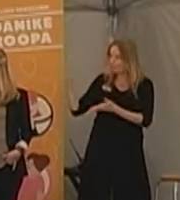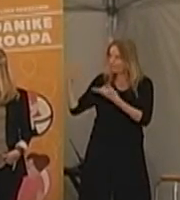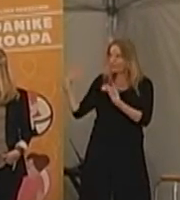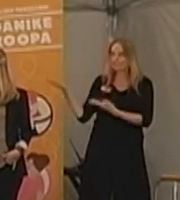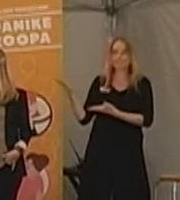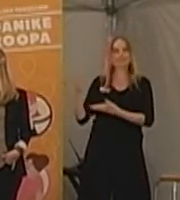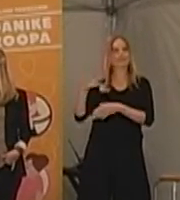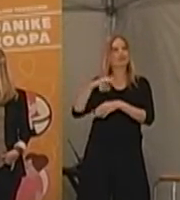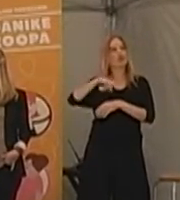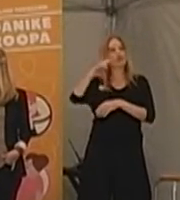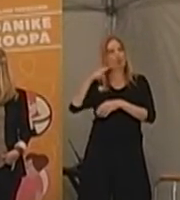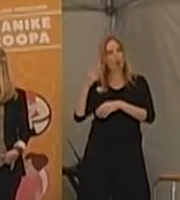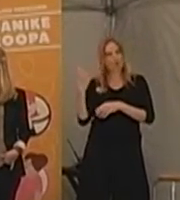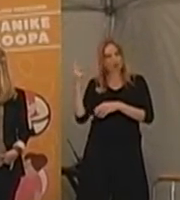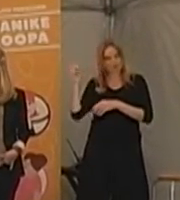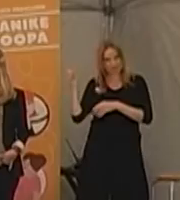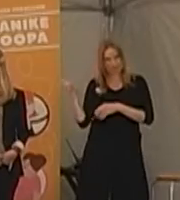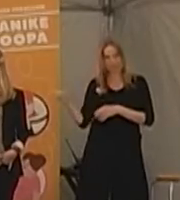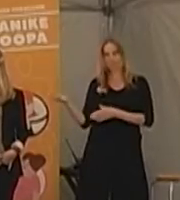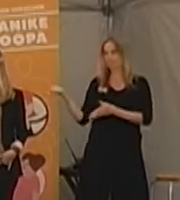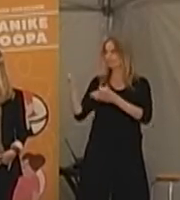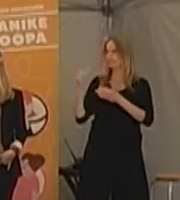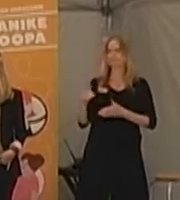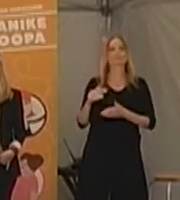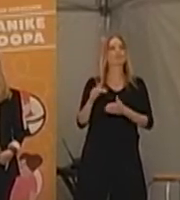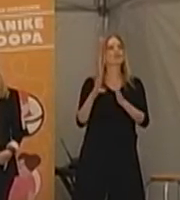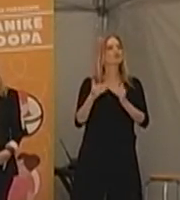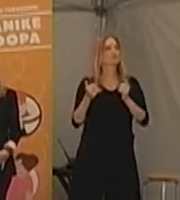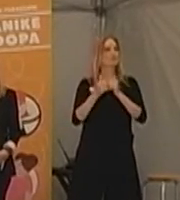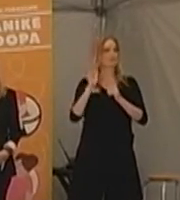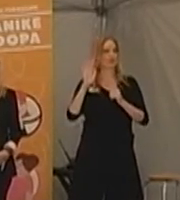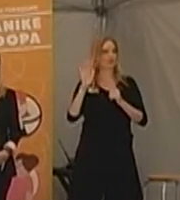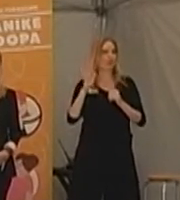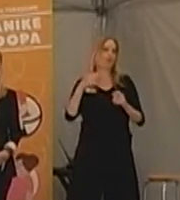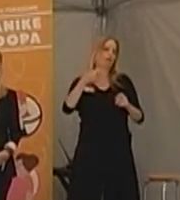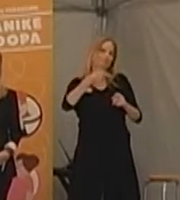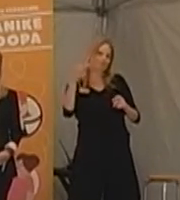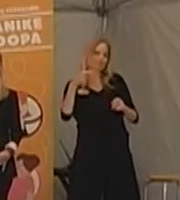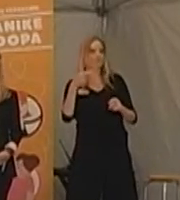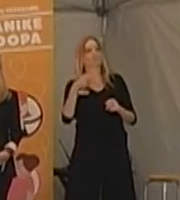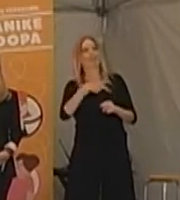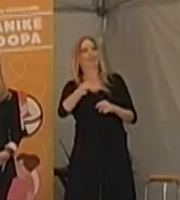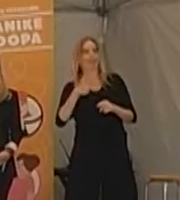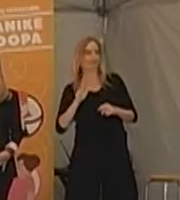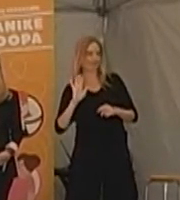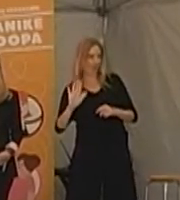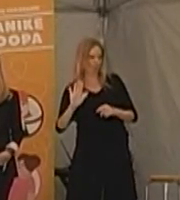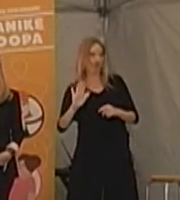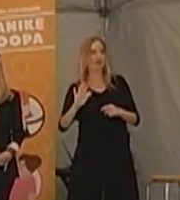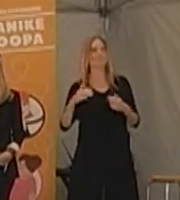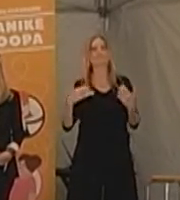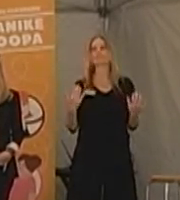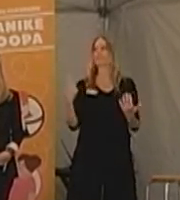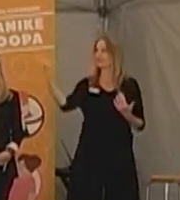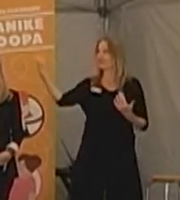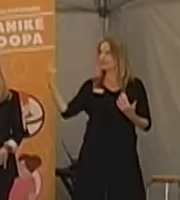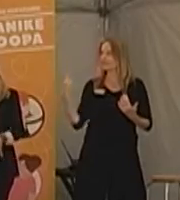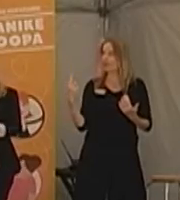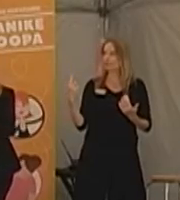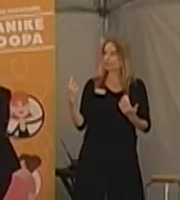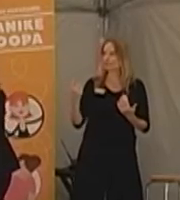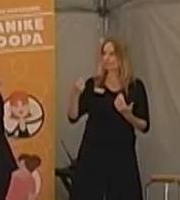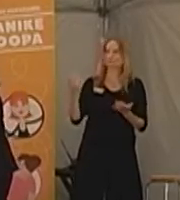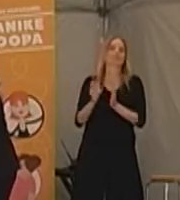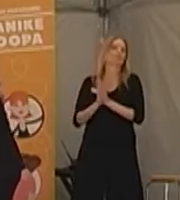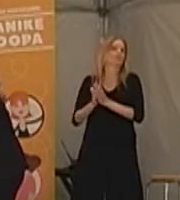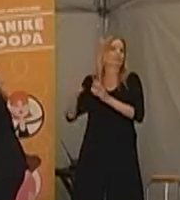from Norway, and one from the UK slash Denmark, and we'll get into that. And I'll give each of you, by the way, you're more